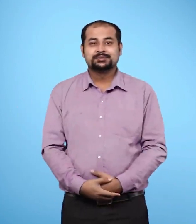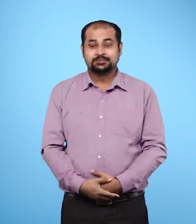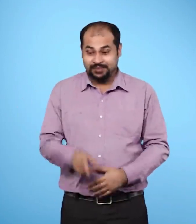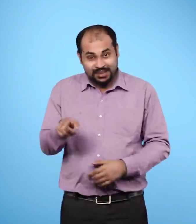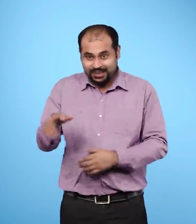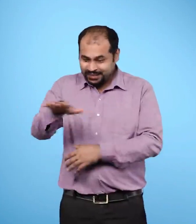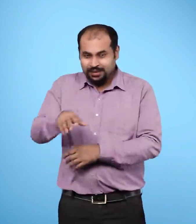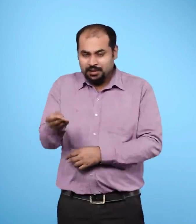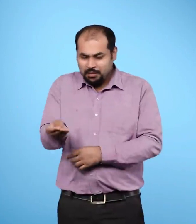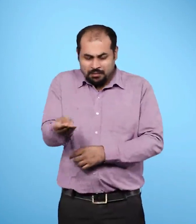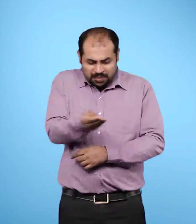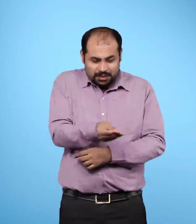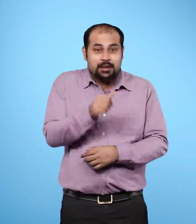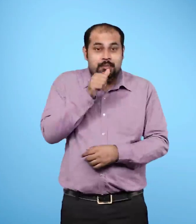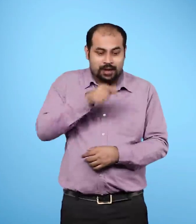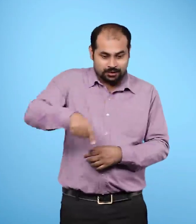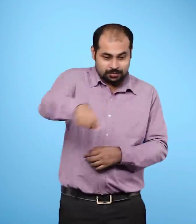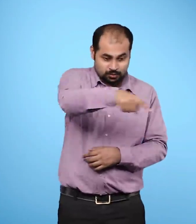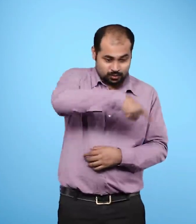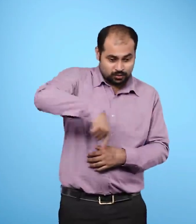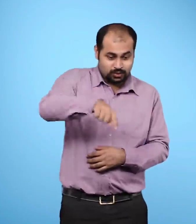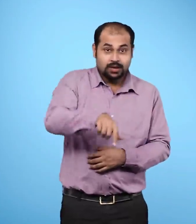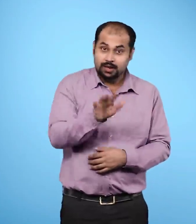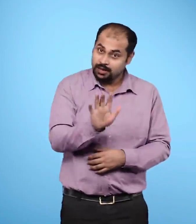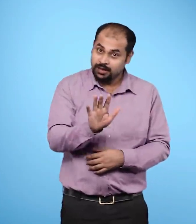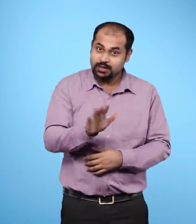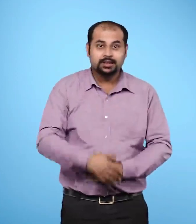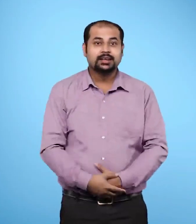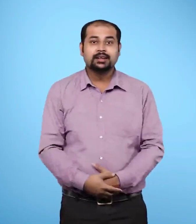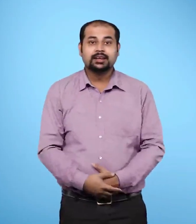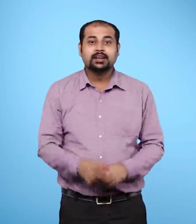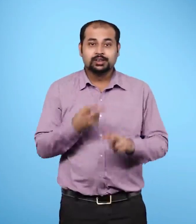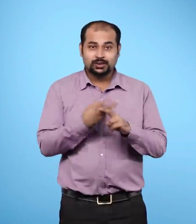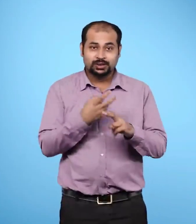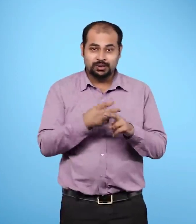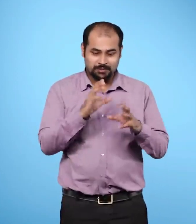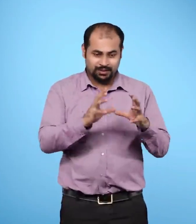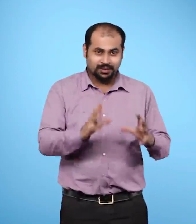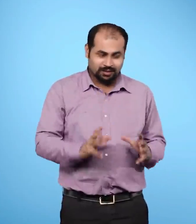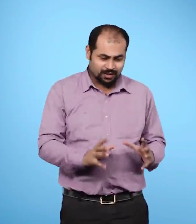There is also a pond and a stone bridge in the picture.